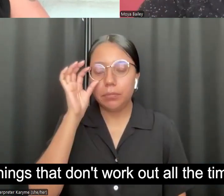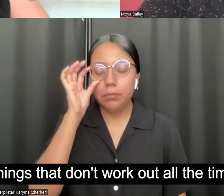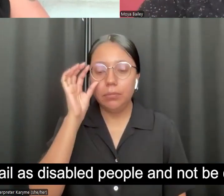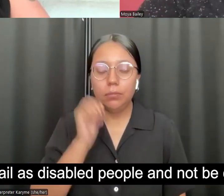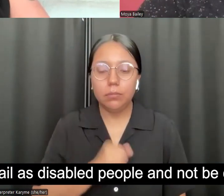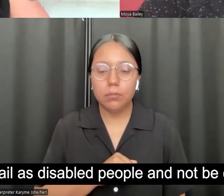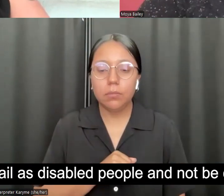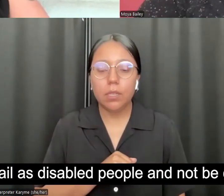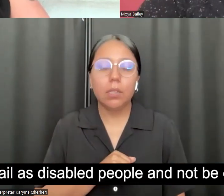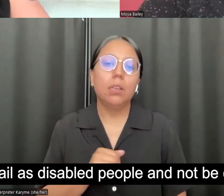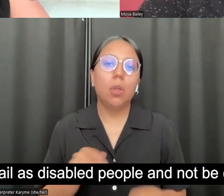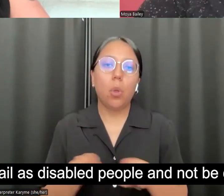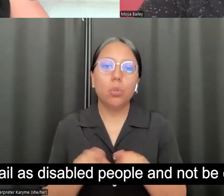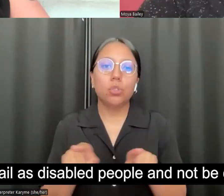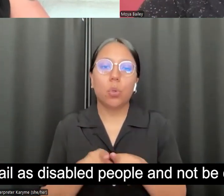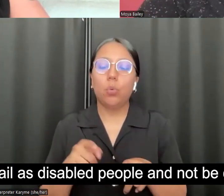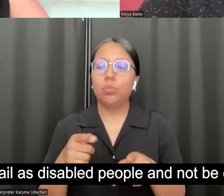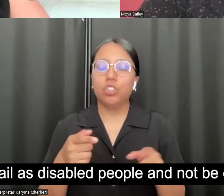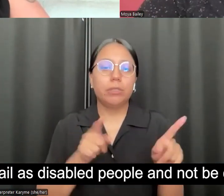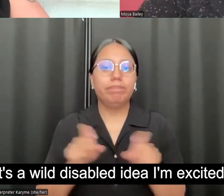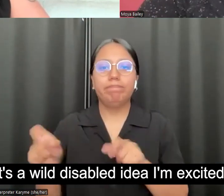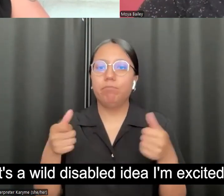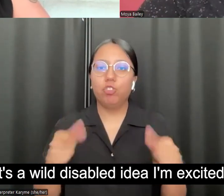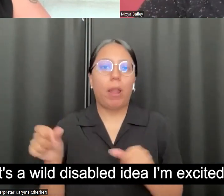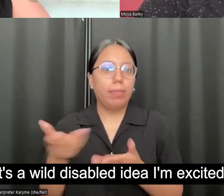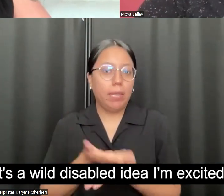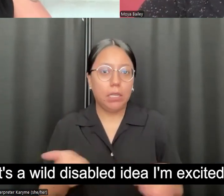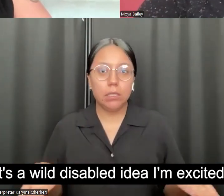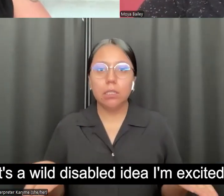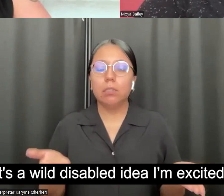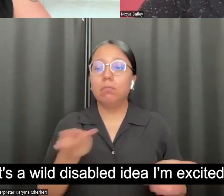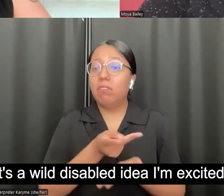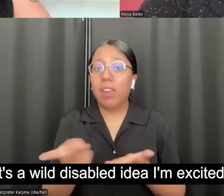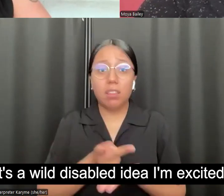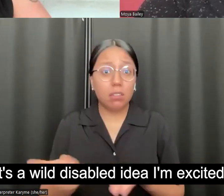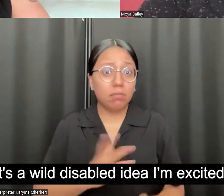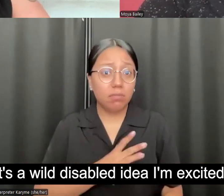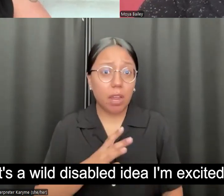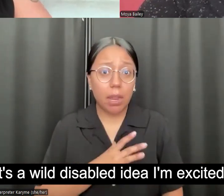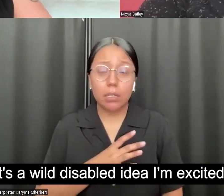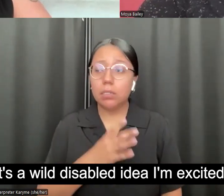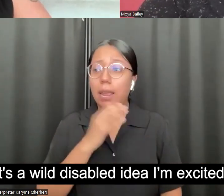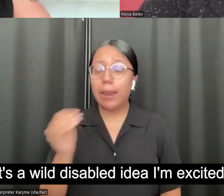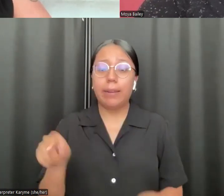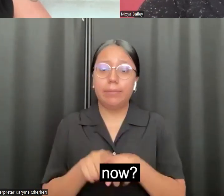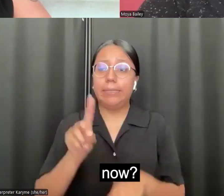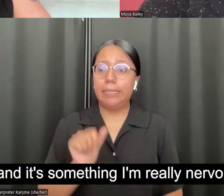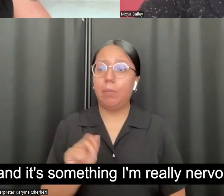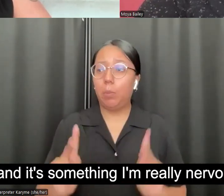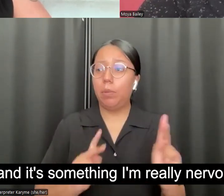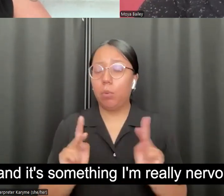all the time, and we get to fail as disabled people and not be canceled. And what's a wild disabled idea I'm excited about right now?